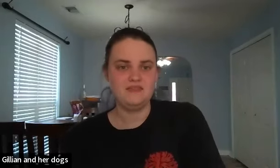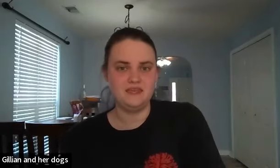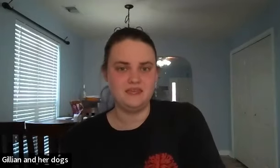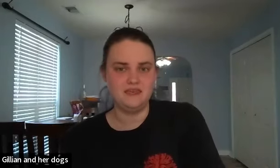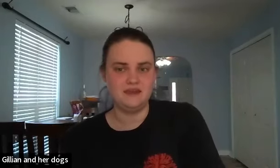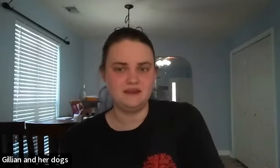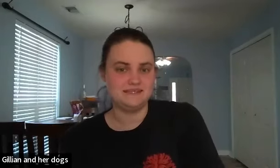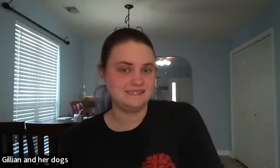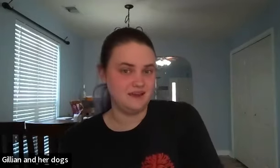Then